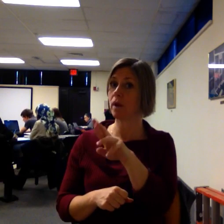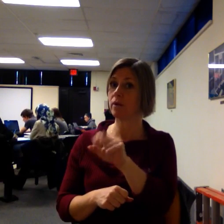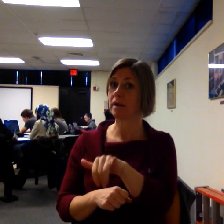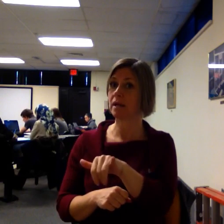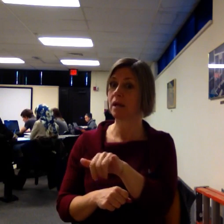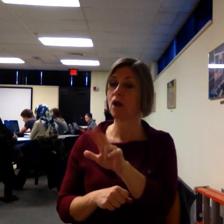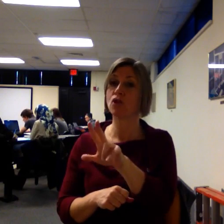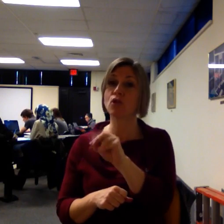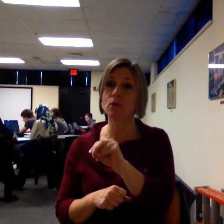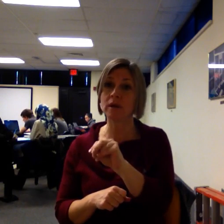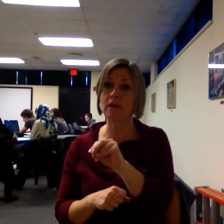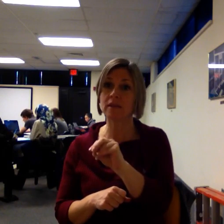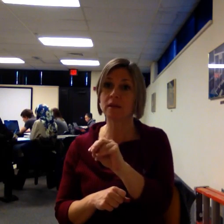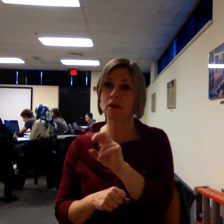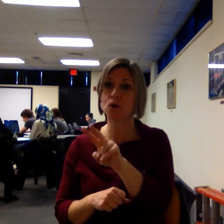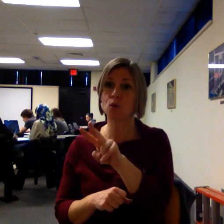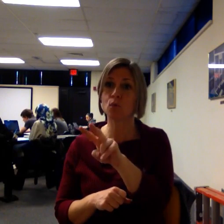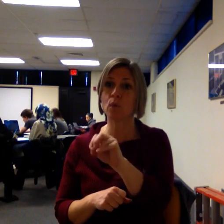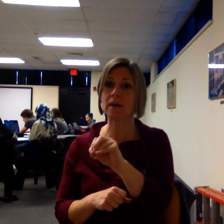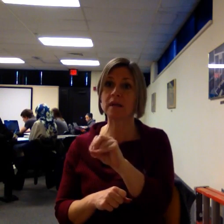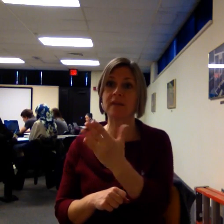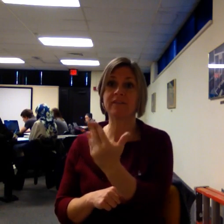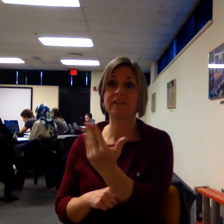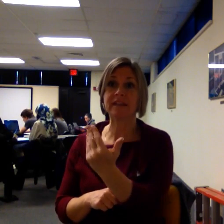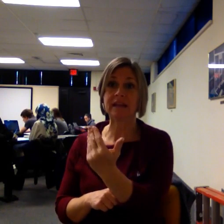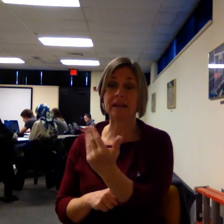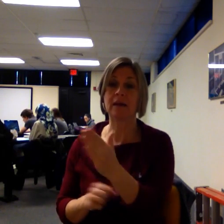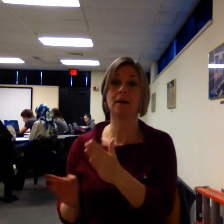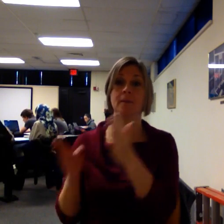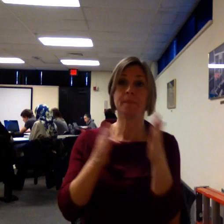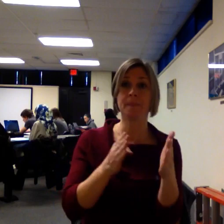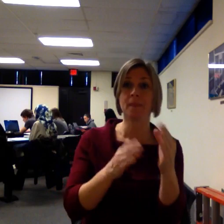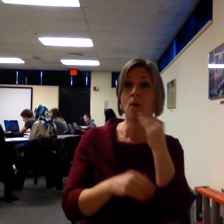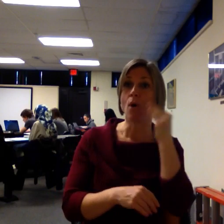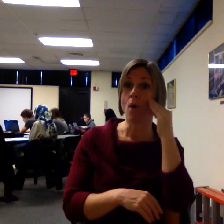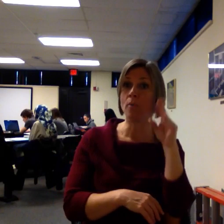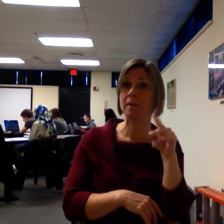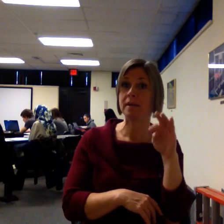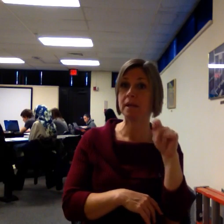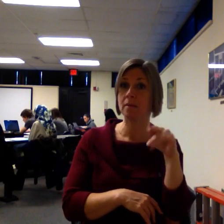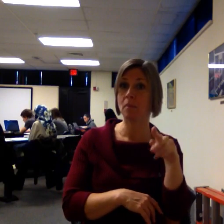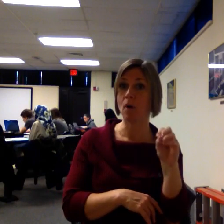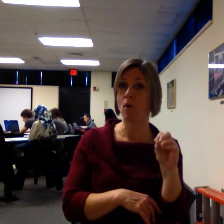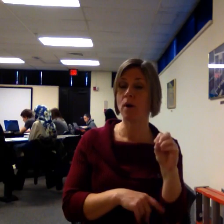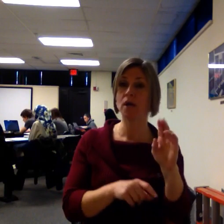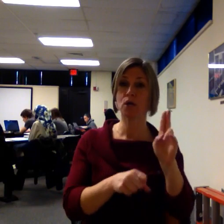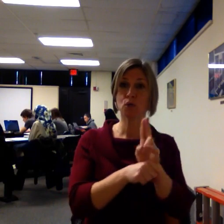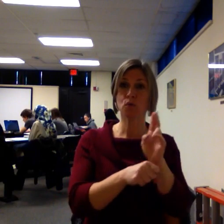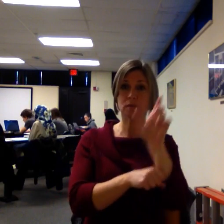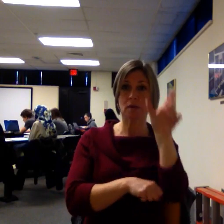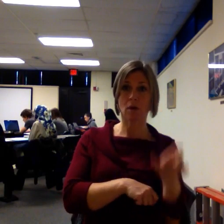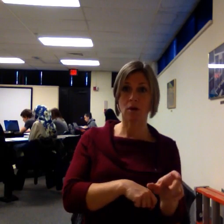2015 column. If you're doing the calculations for Home Depot, you use the February 1st, 2015 column.